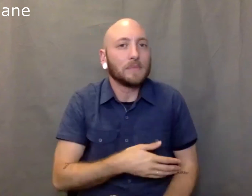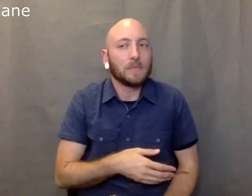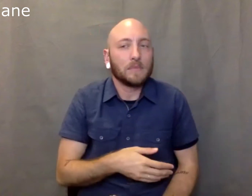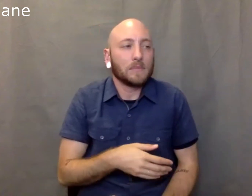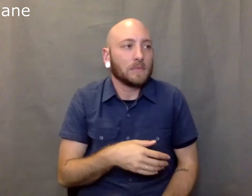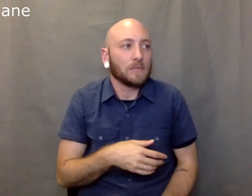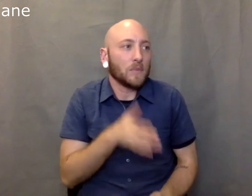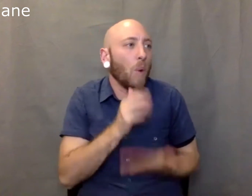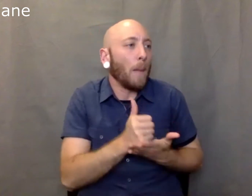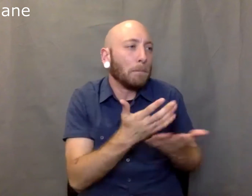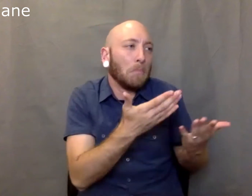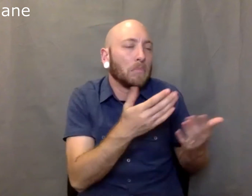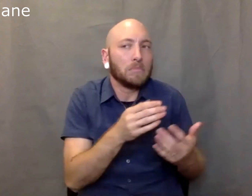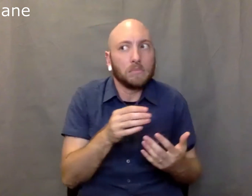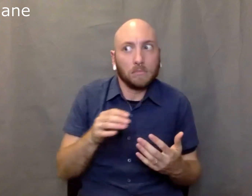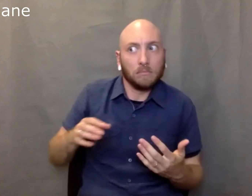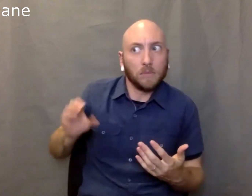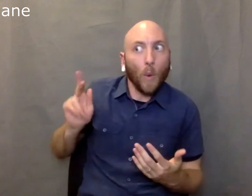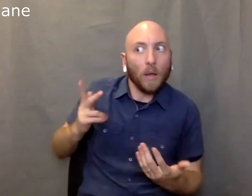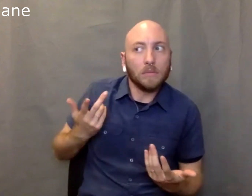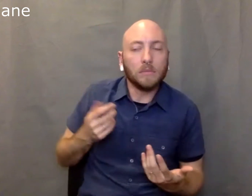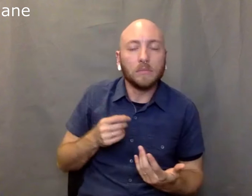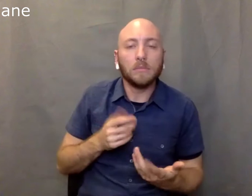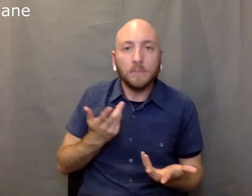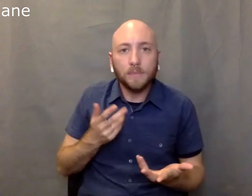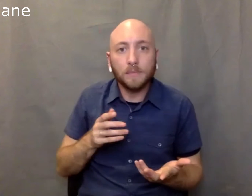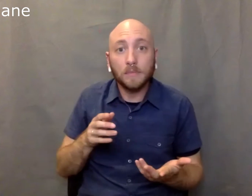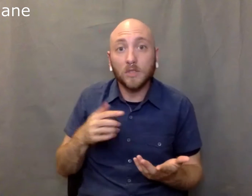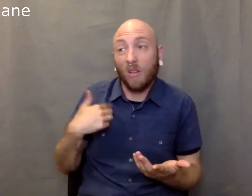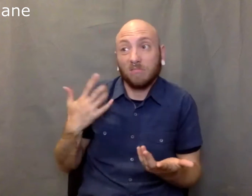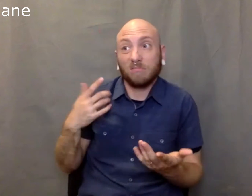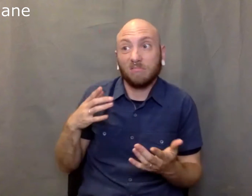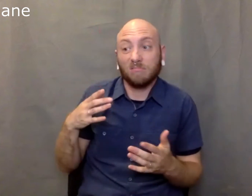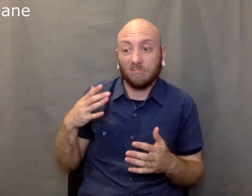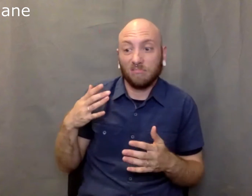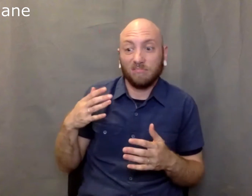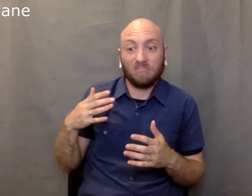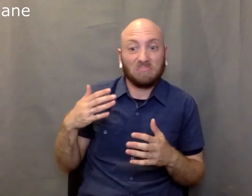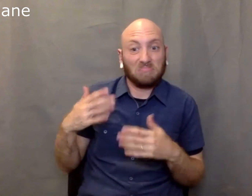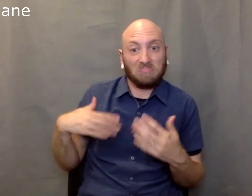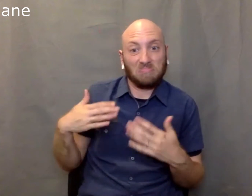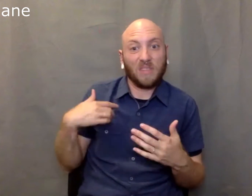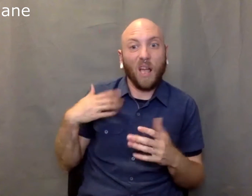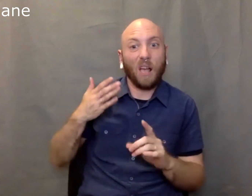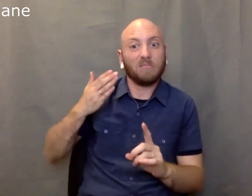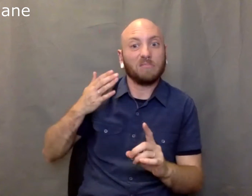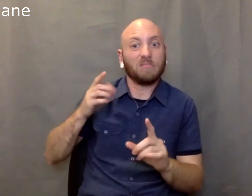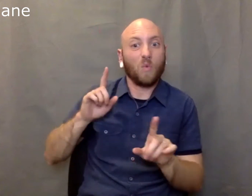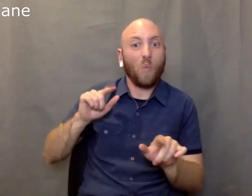gonna help. And for a while, I just came. I wasn't really fully committed